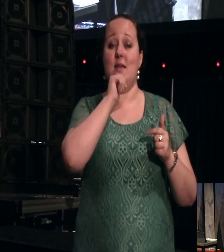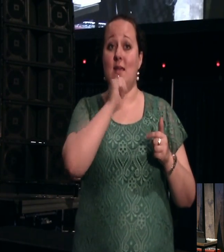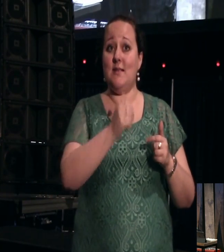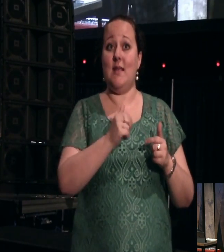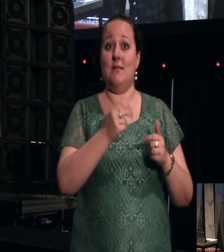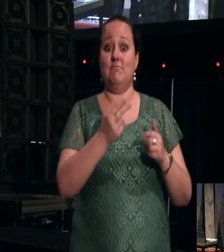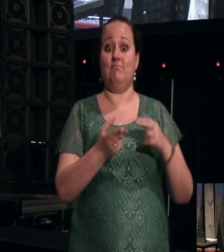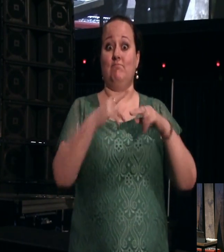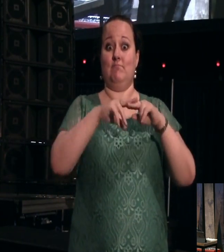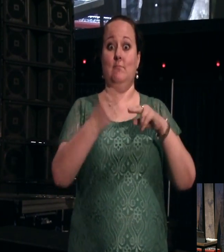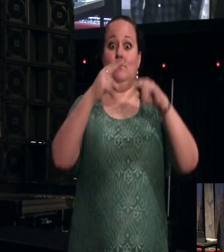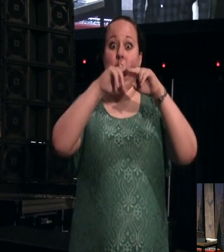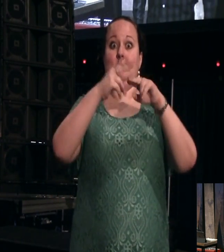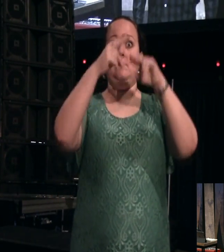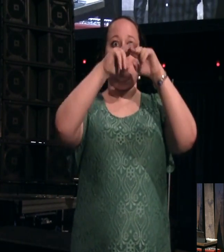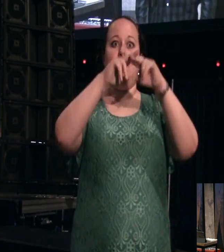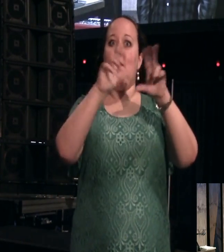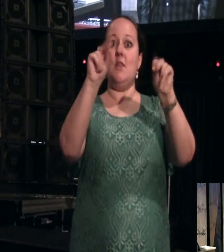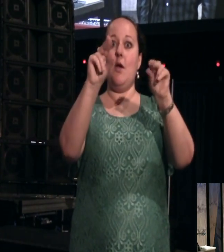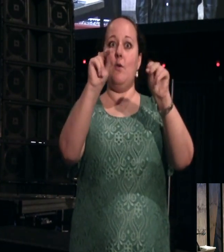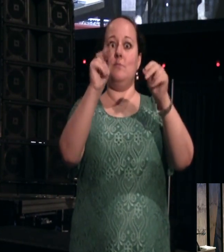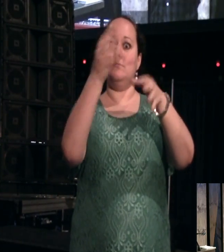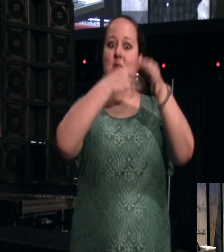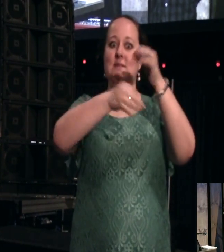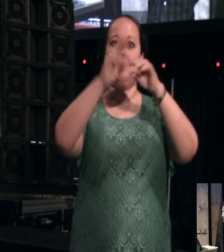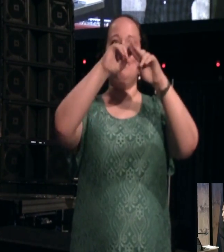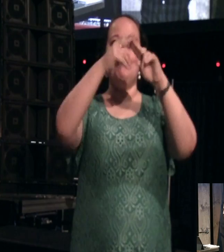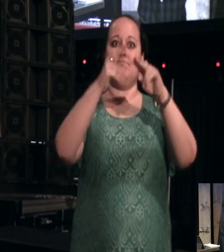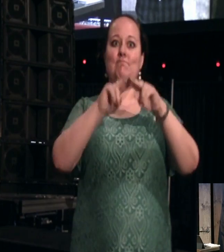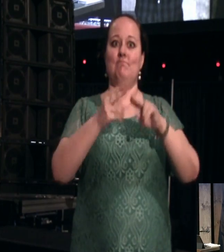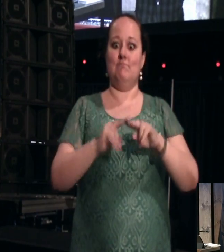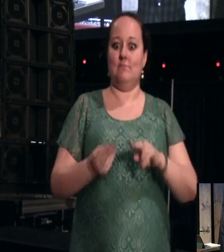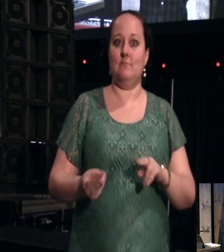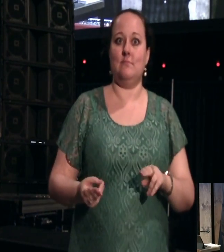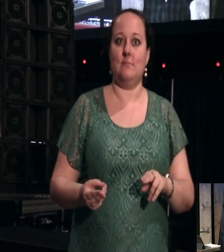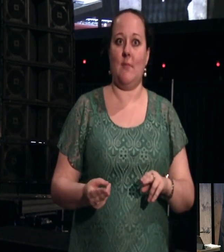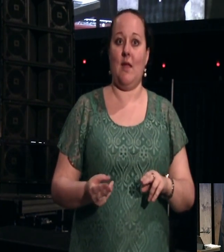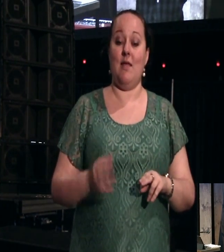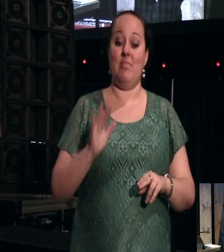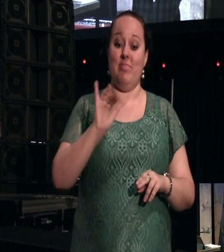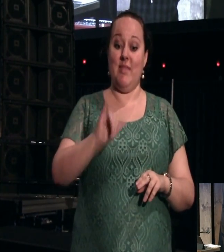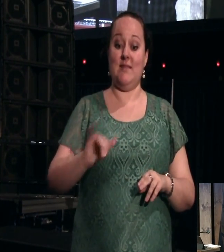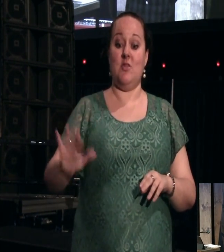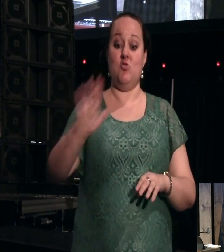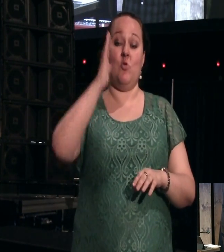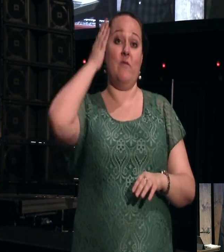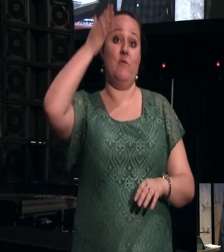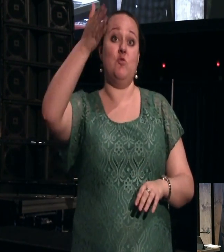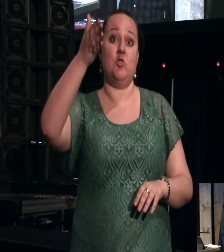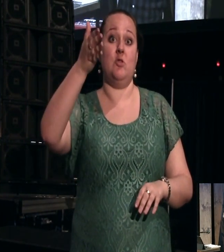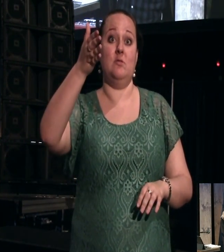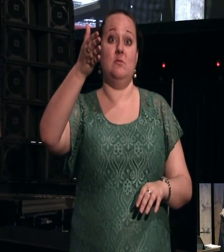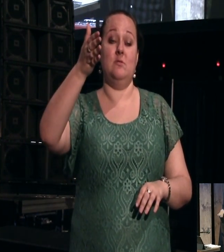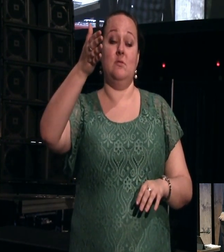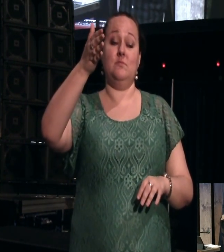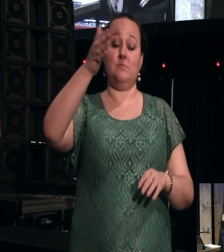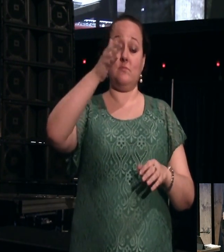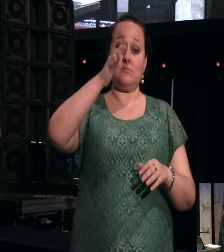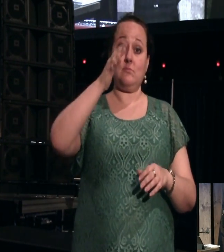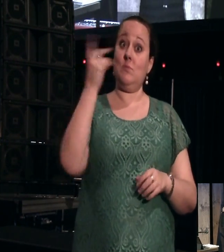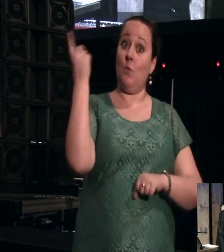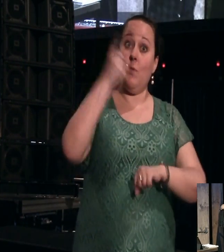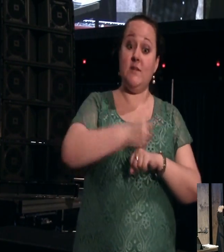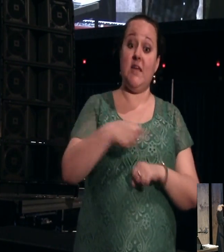simply saying, man, your life isn't building, it's deteriorating. It is. This is where you're